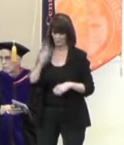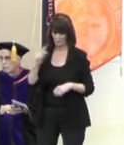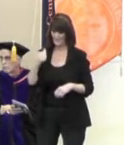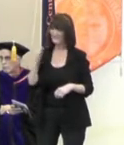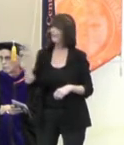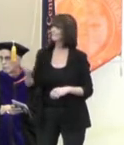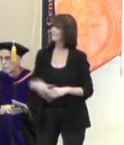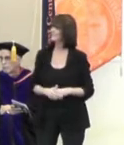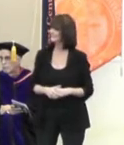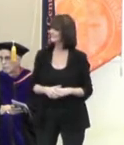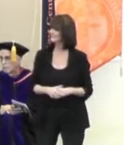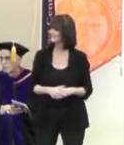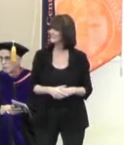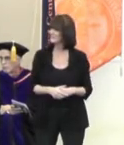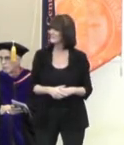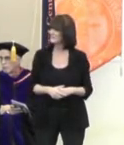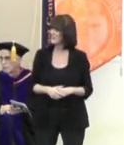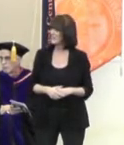was.